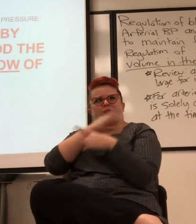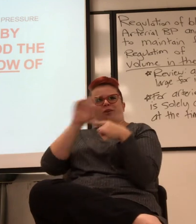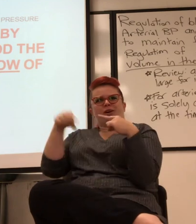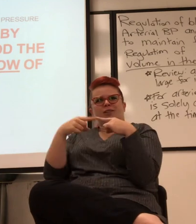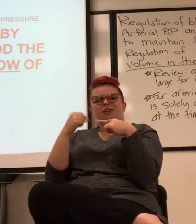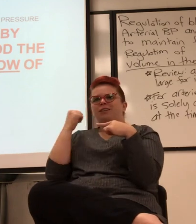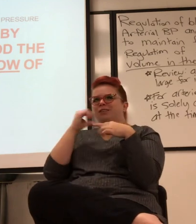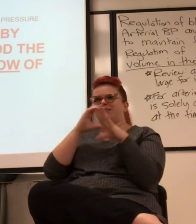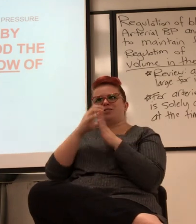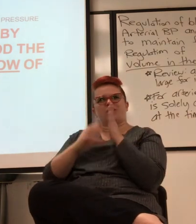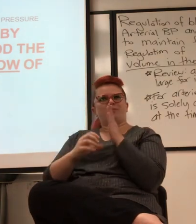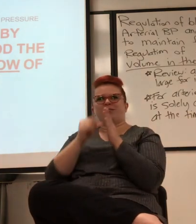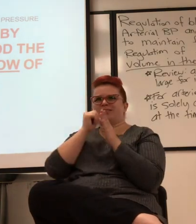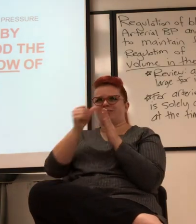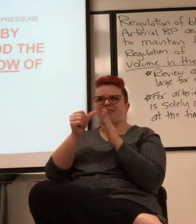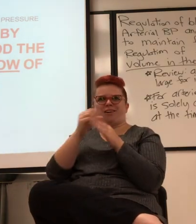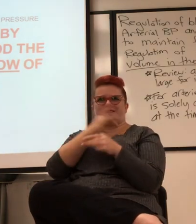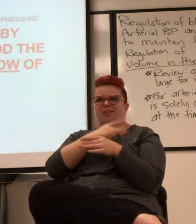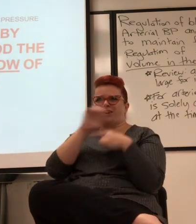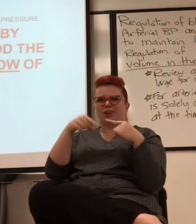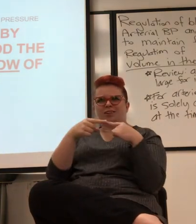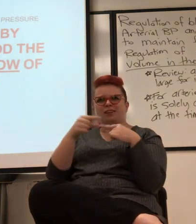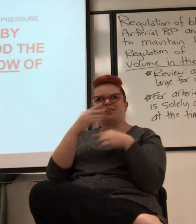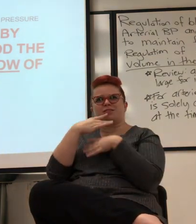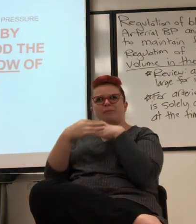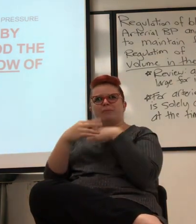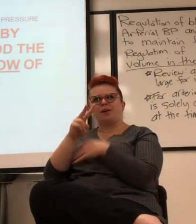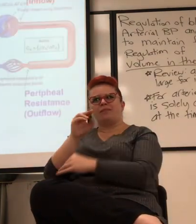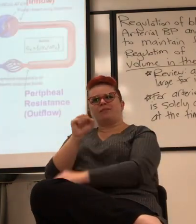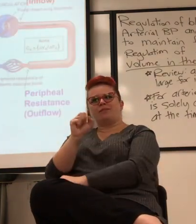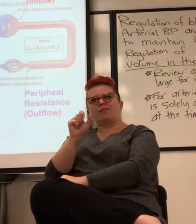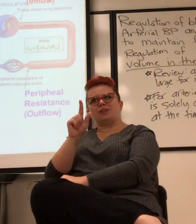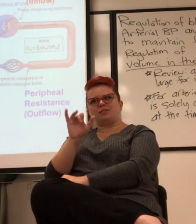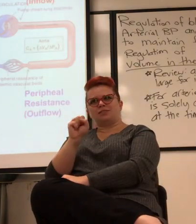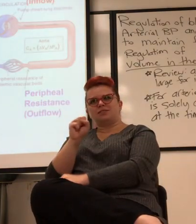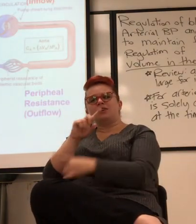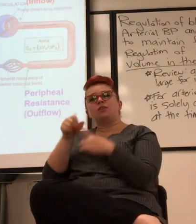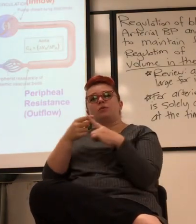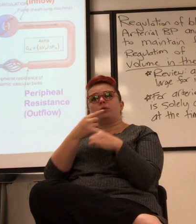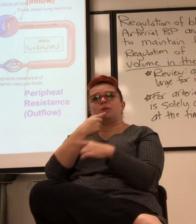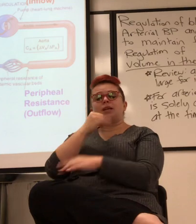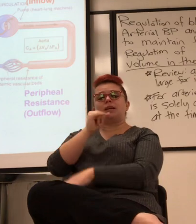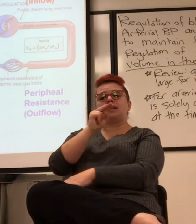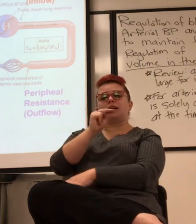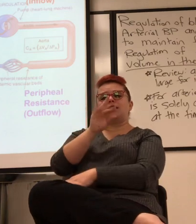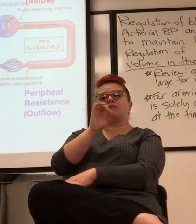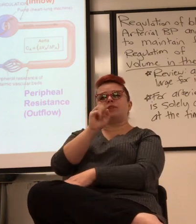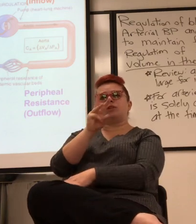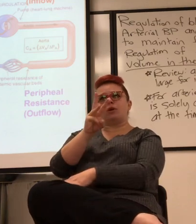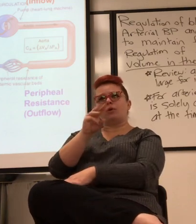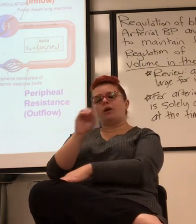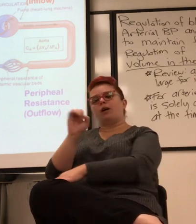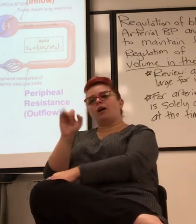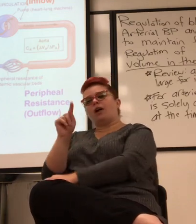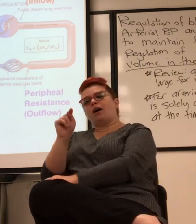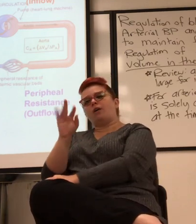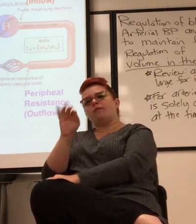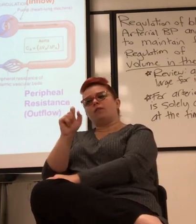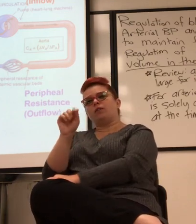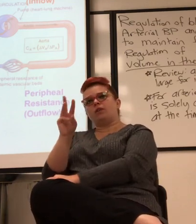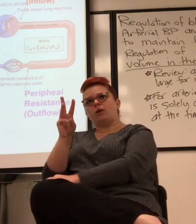cardiac cycle, is it? This is blood vessels. And so now, when we use the terms inflow and outflow, it's within reference